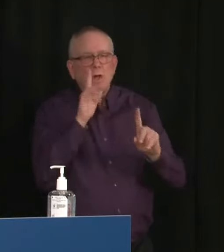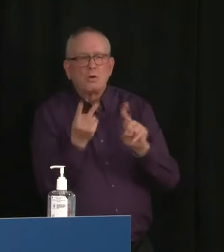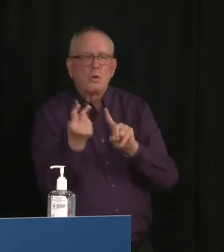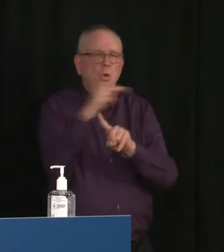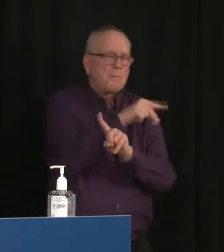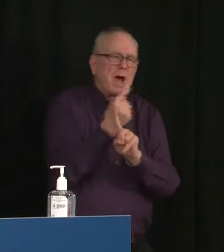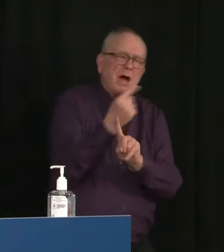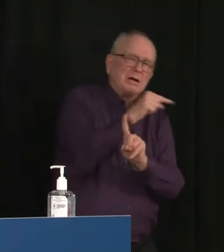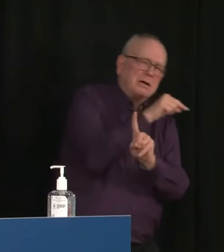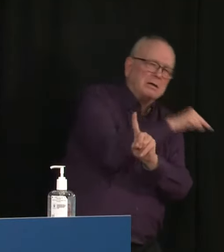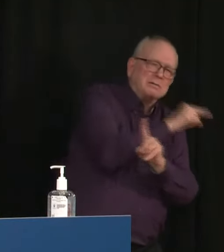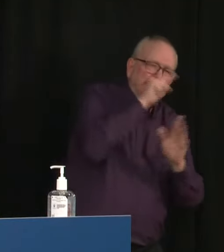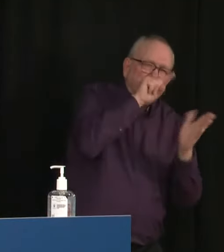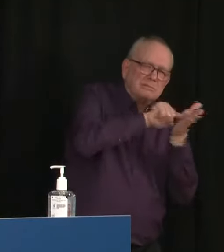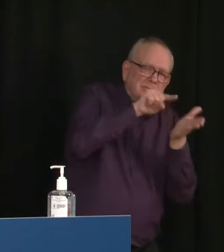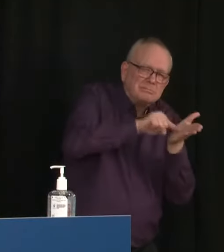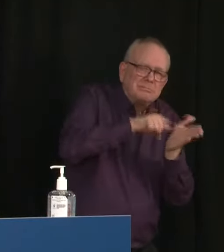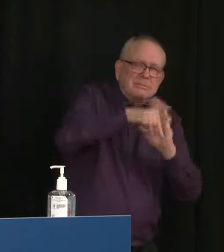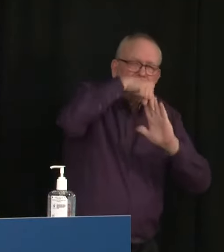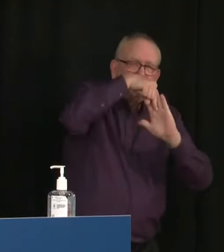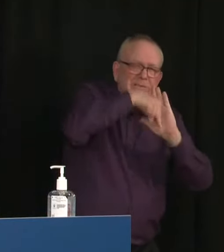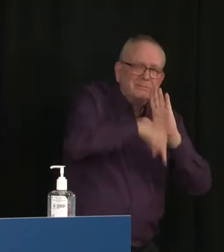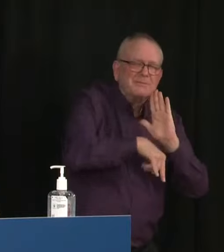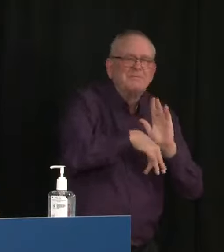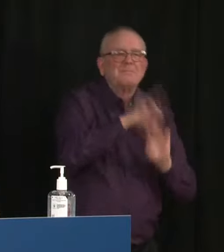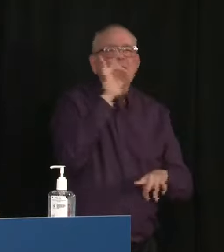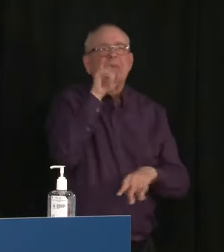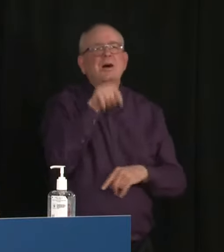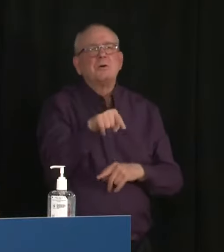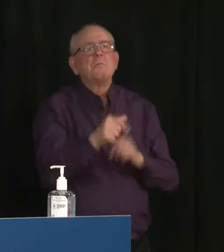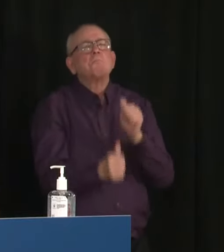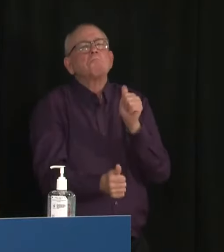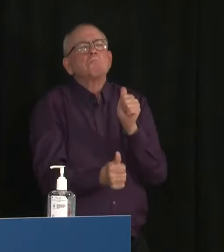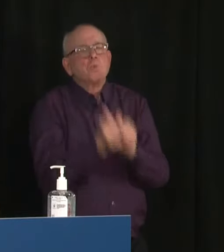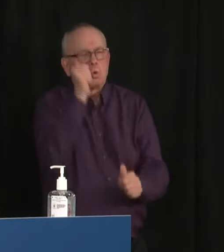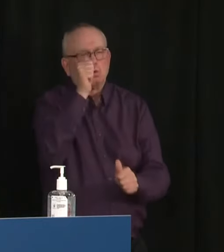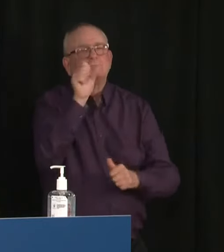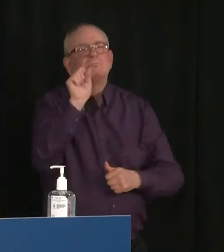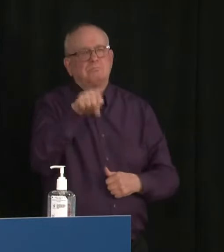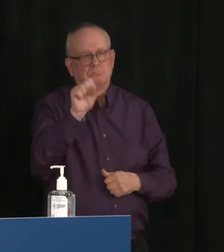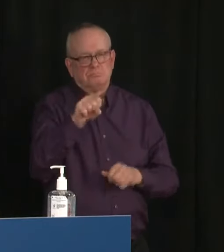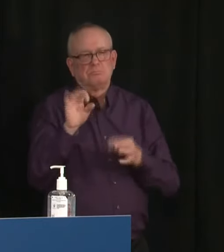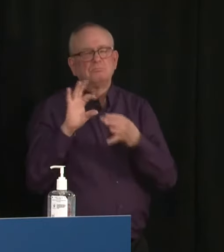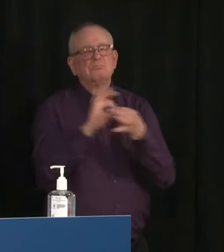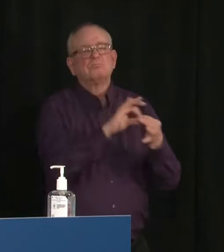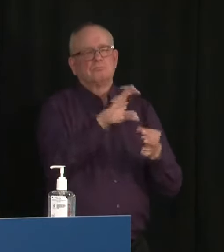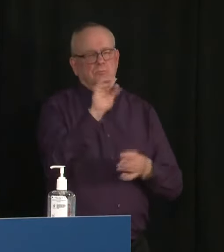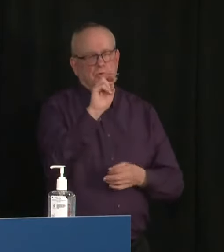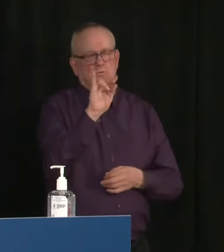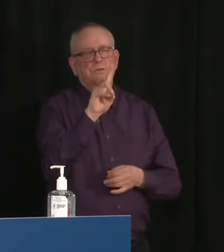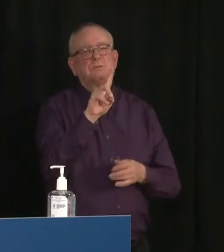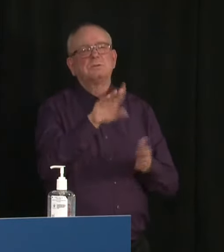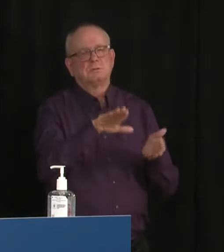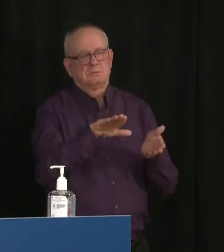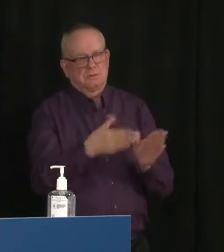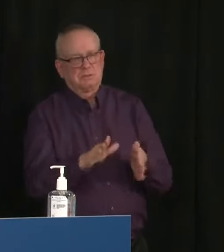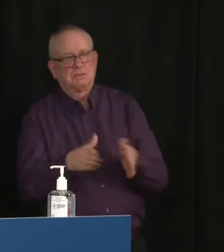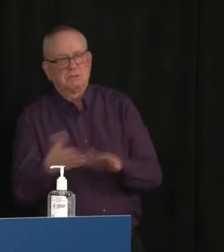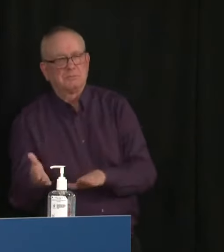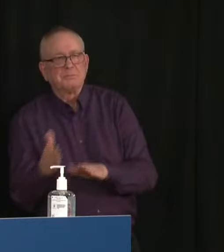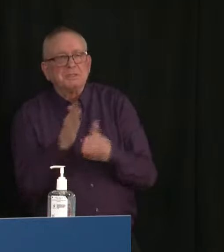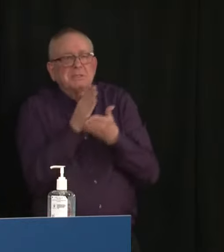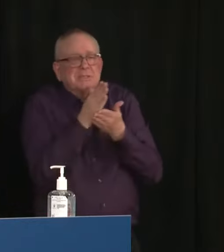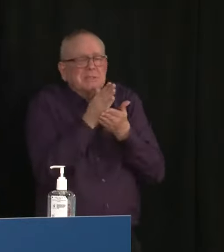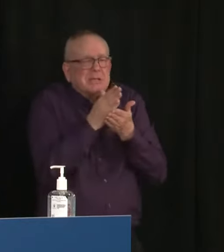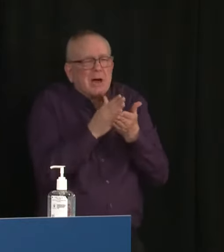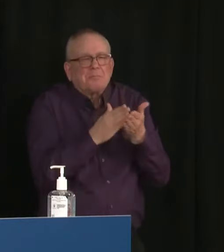as a COVID death. However, sometimes the review identifies that there was a different cause of death. Because of this, I want